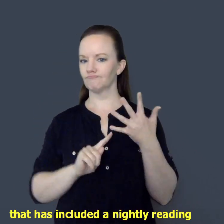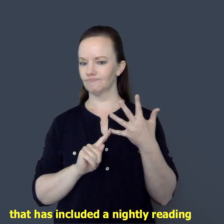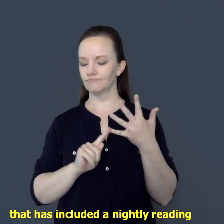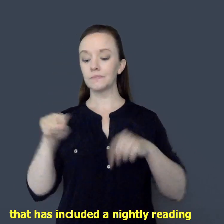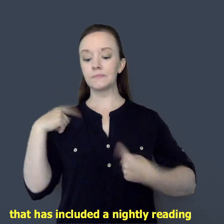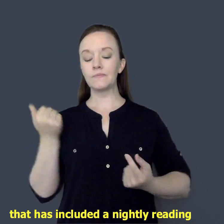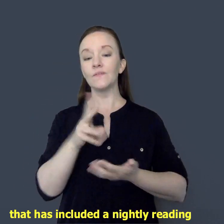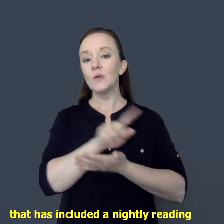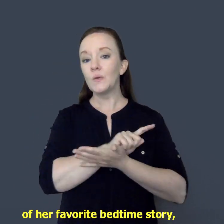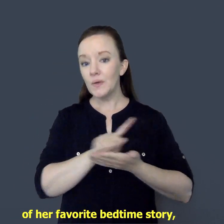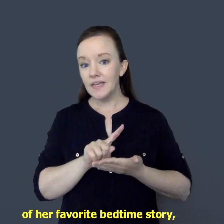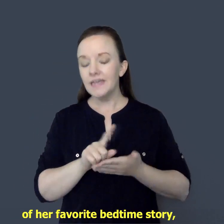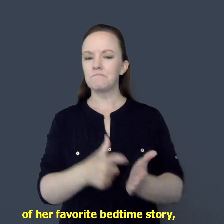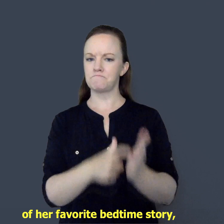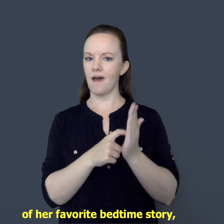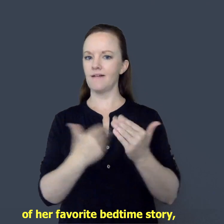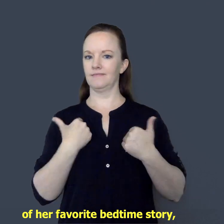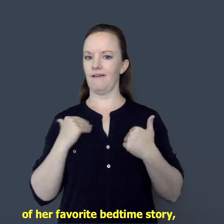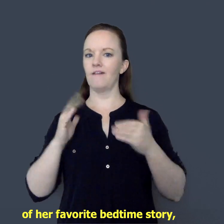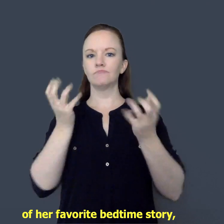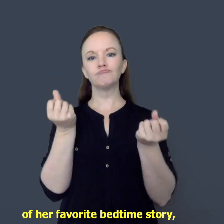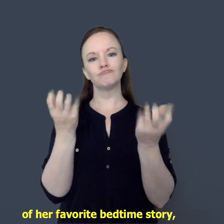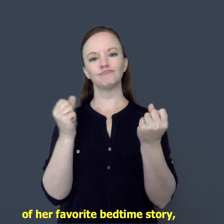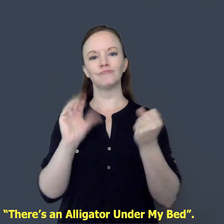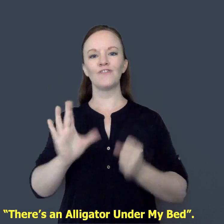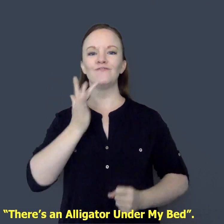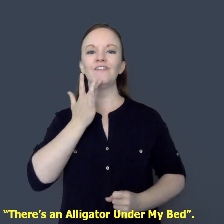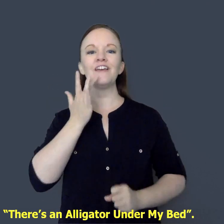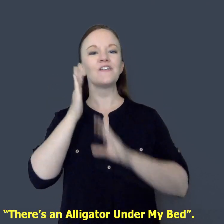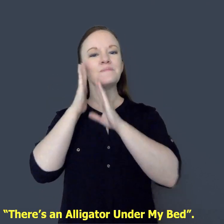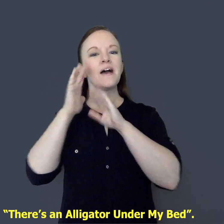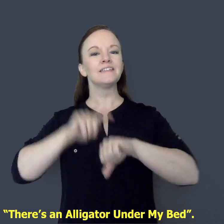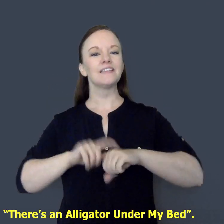a nightly reading of her favorite bedtime story, There's an Alligator Under My Bed.